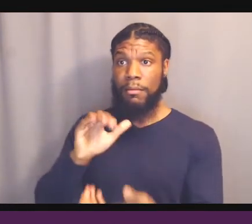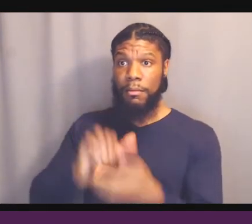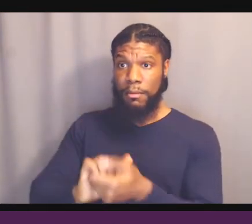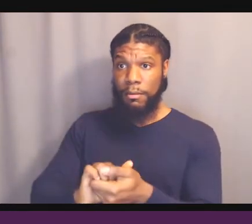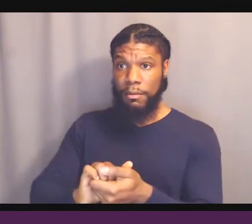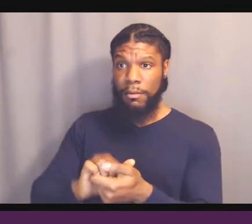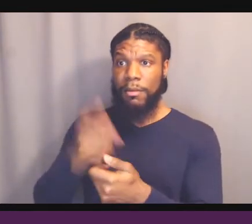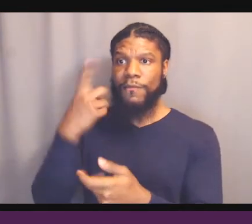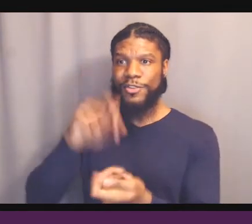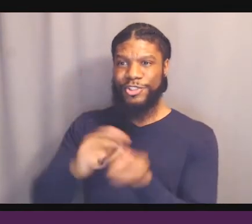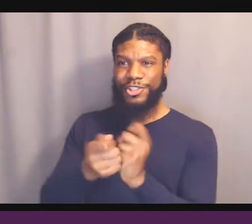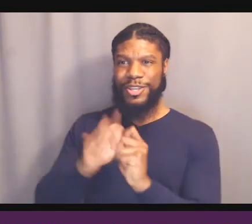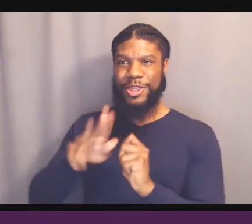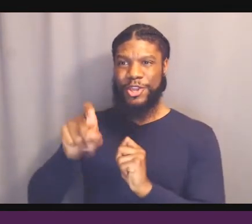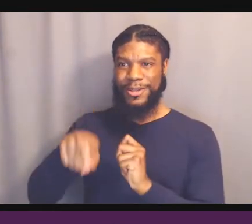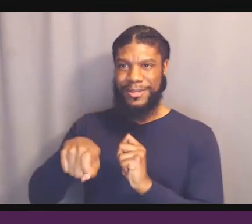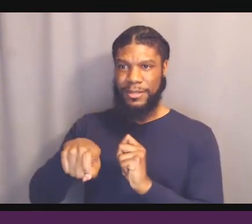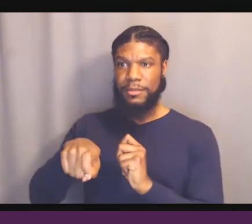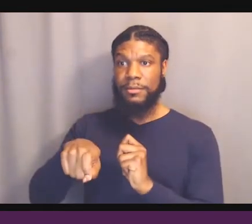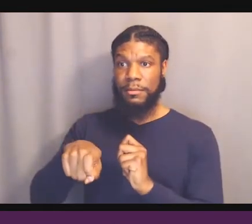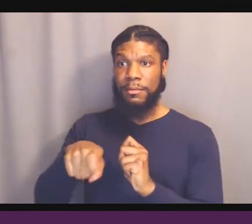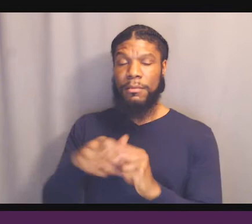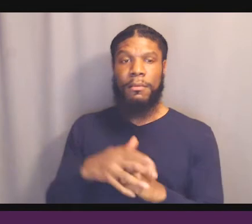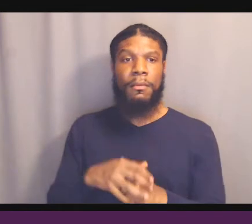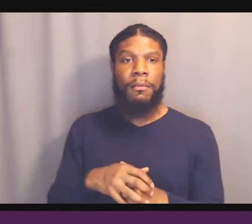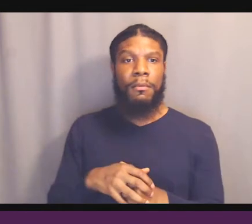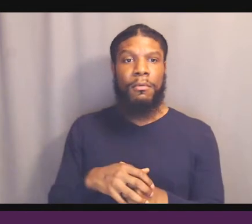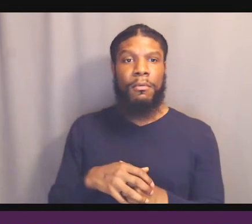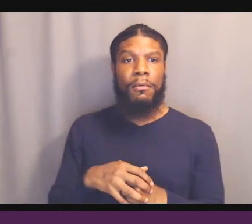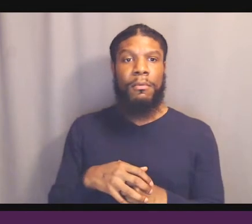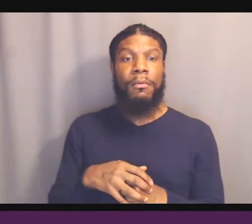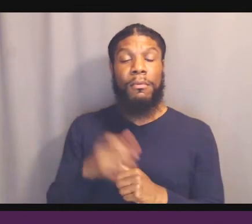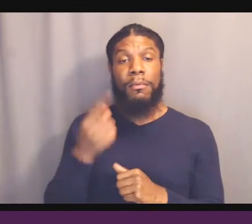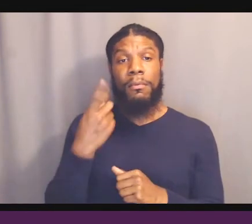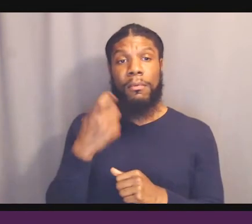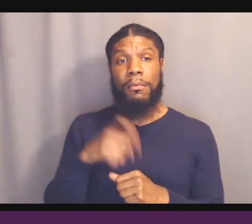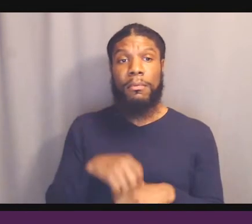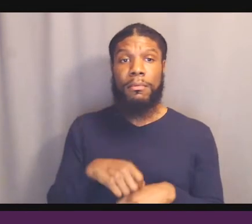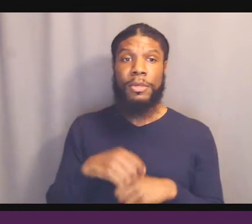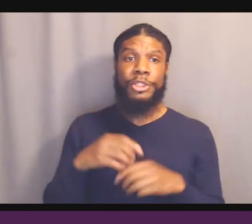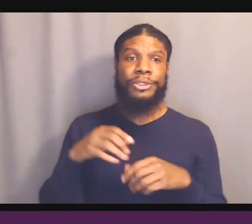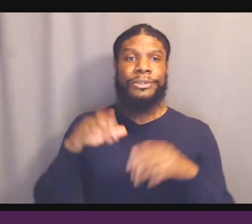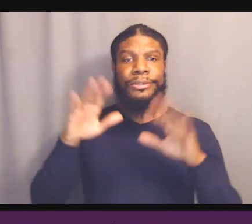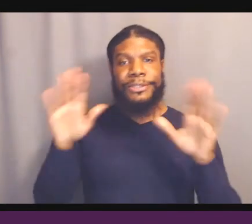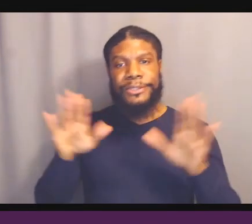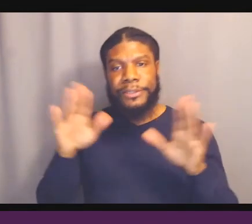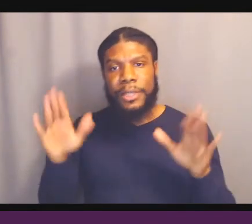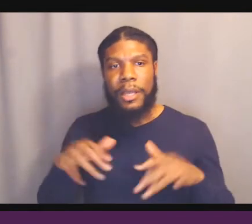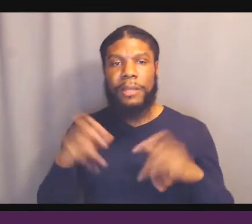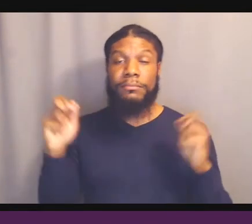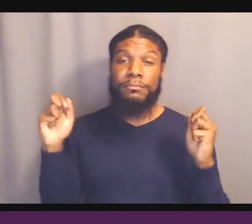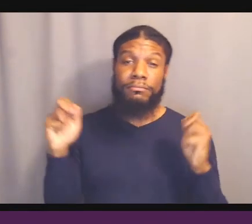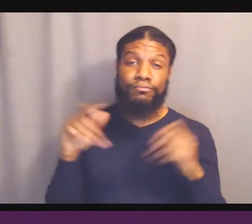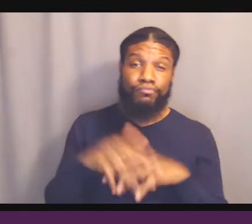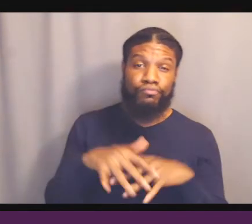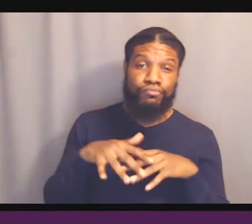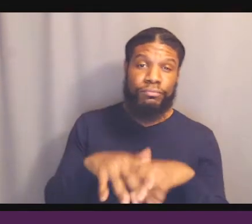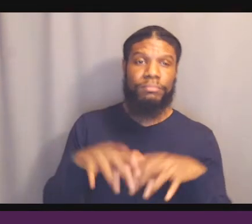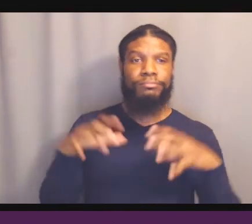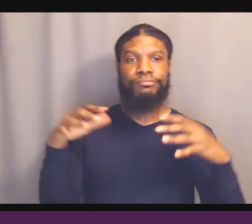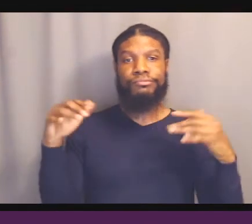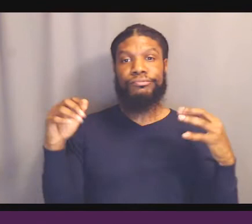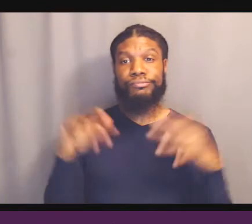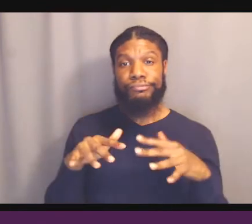We have to do more than just gather inside walls or gather in organized